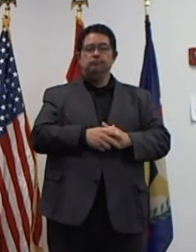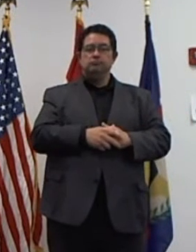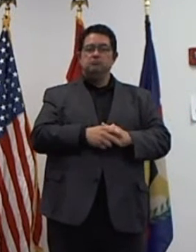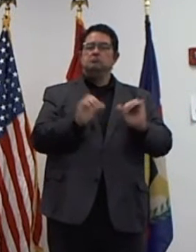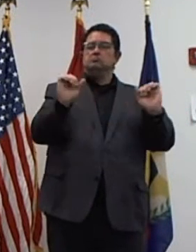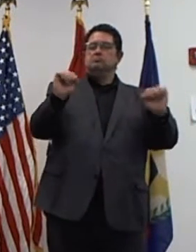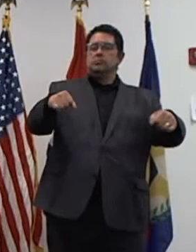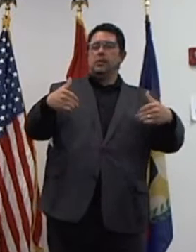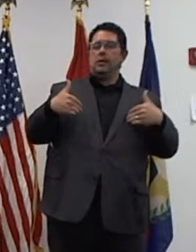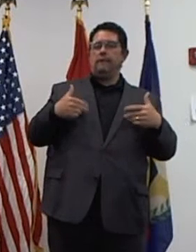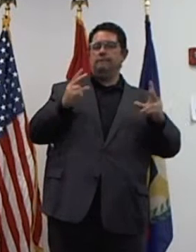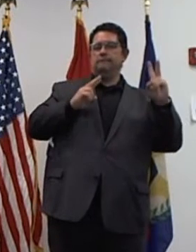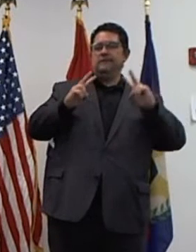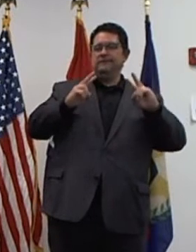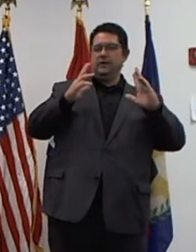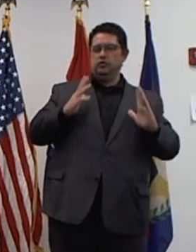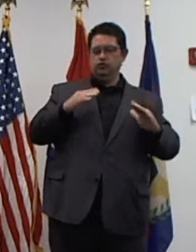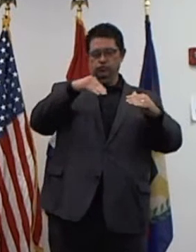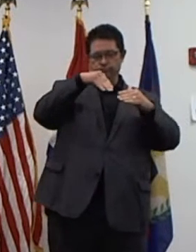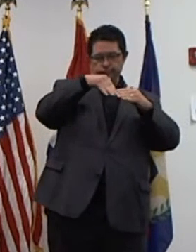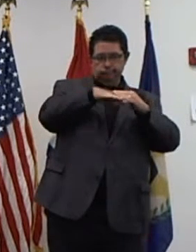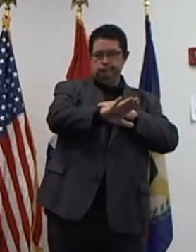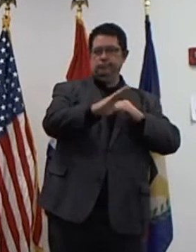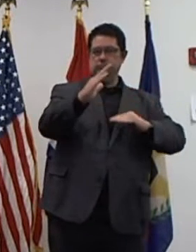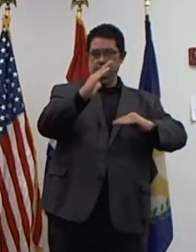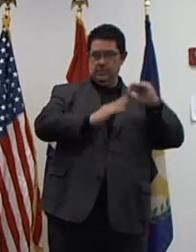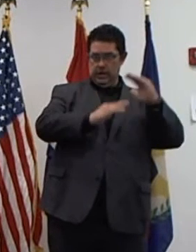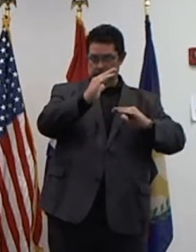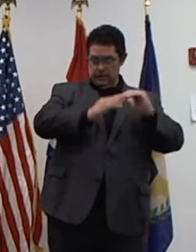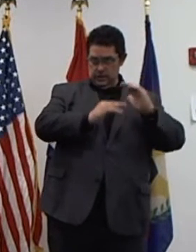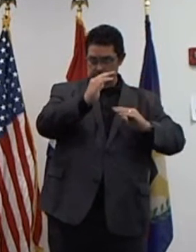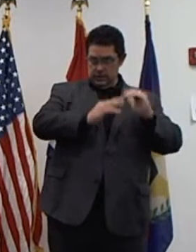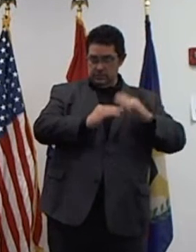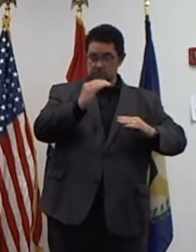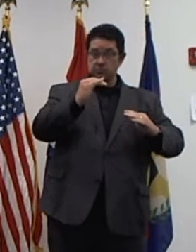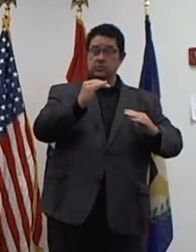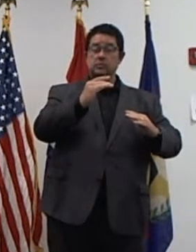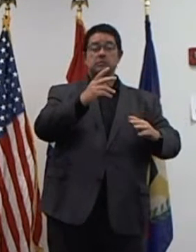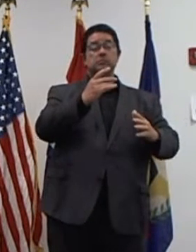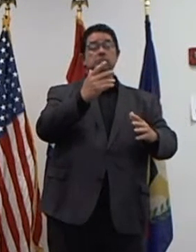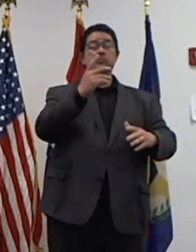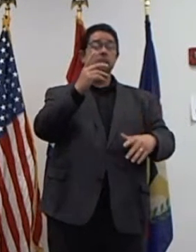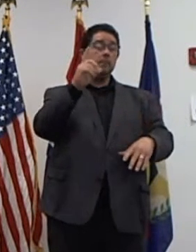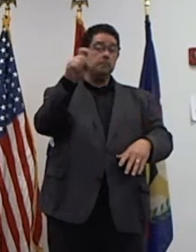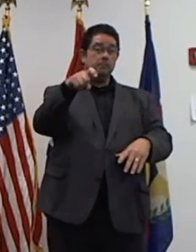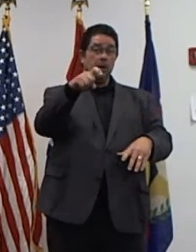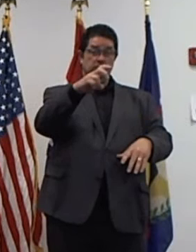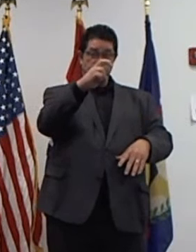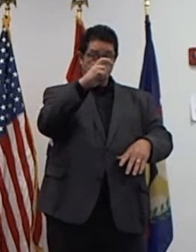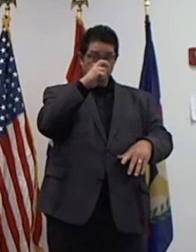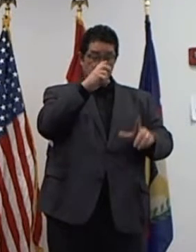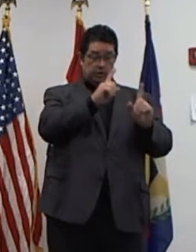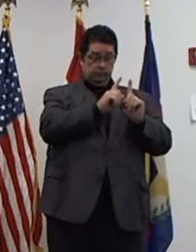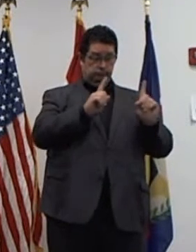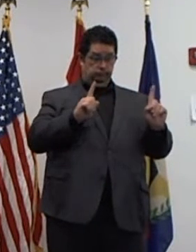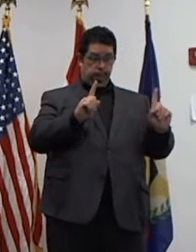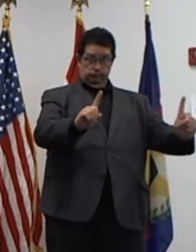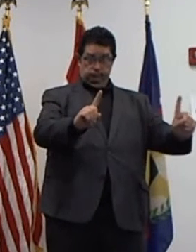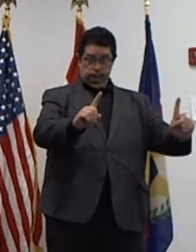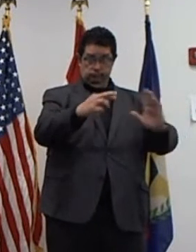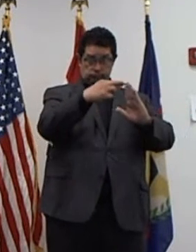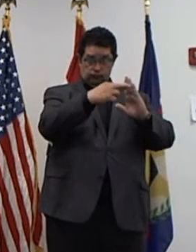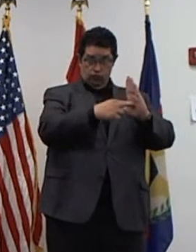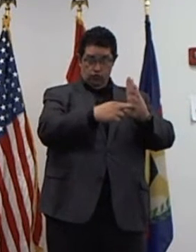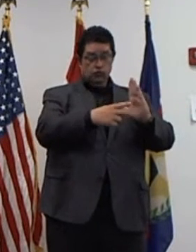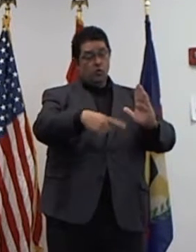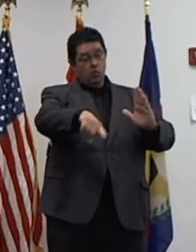can have visitors inside of their buildings if they follow strict social distancing guidelines. These visitors